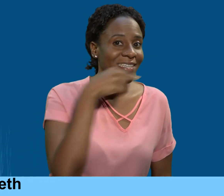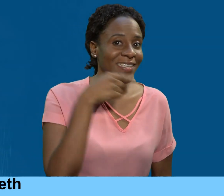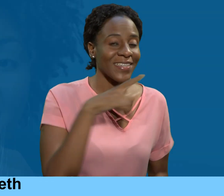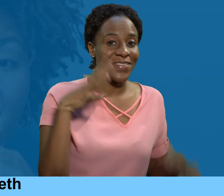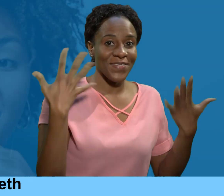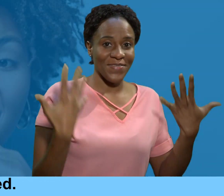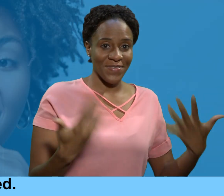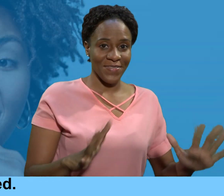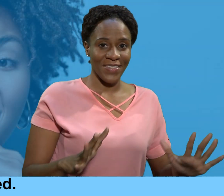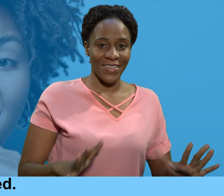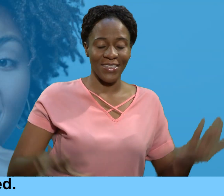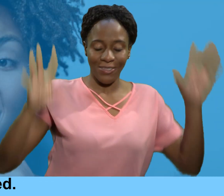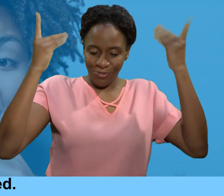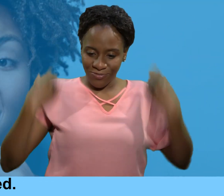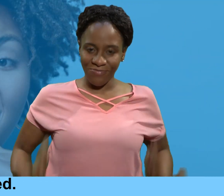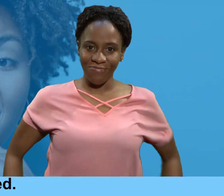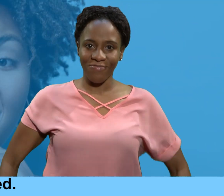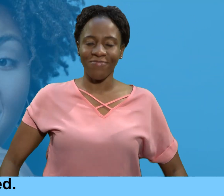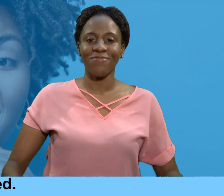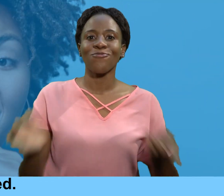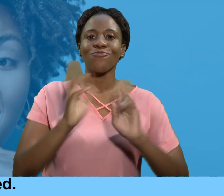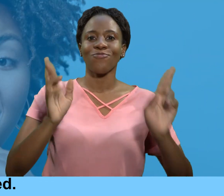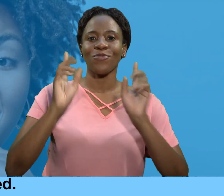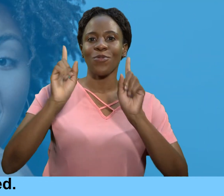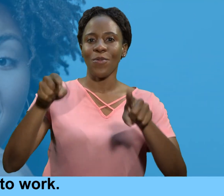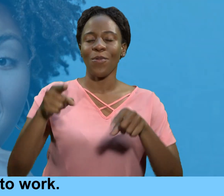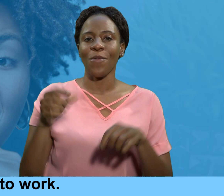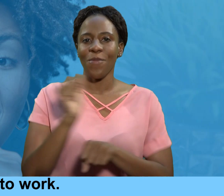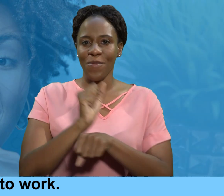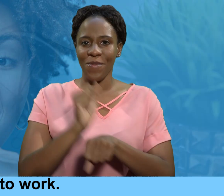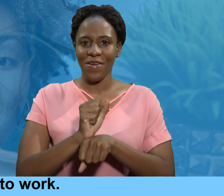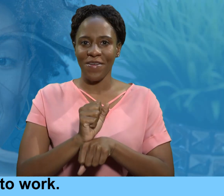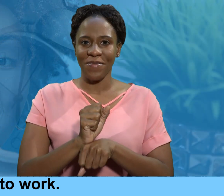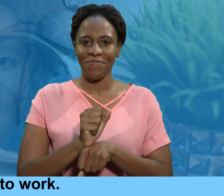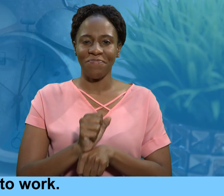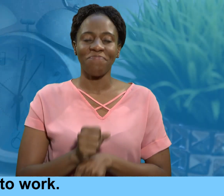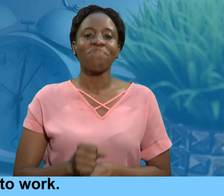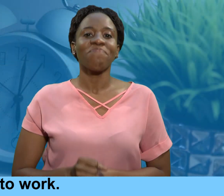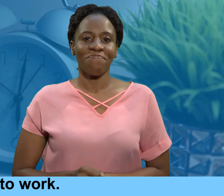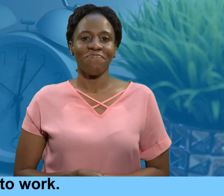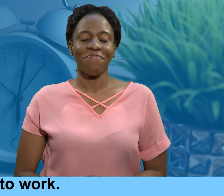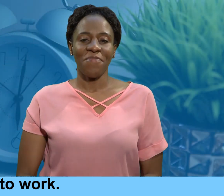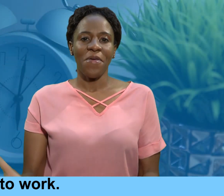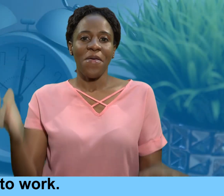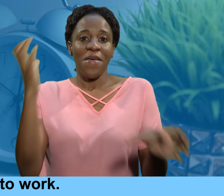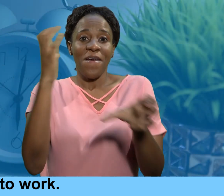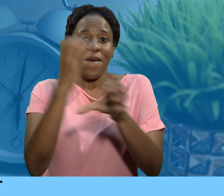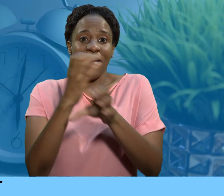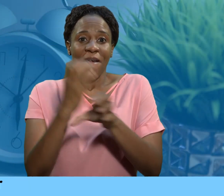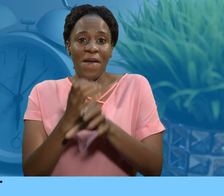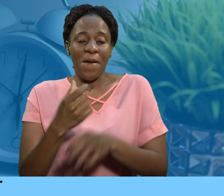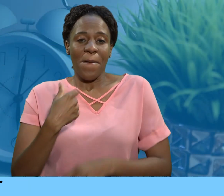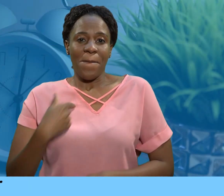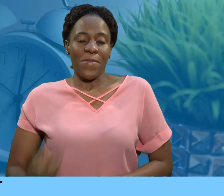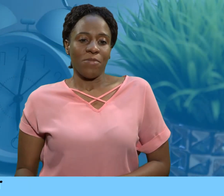brushed my teeth, and got dressed. Then I was off to work. I got